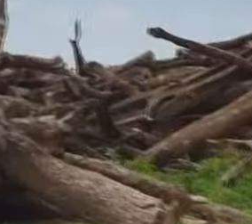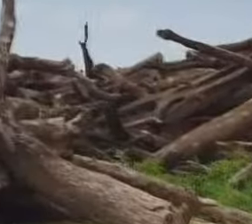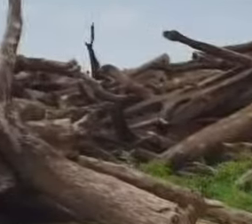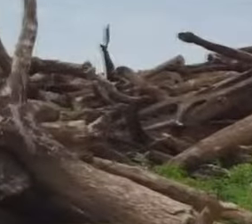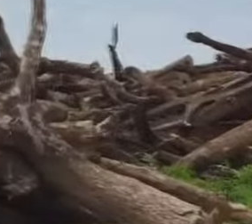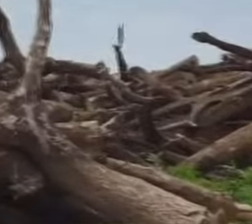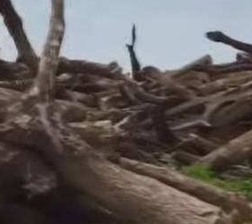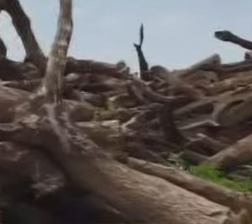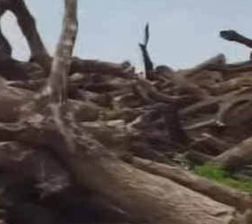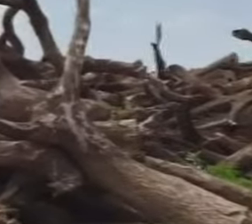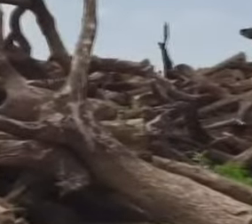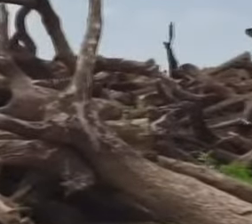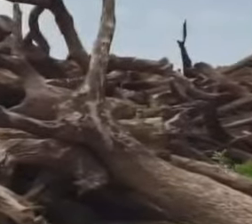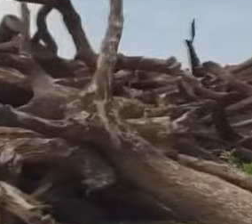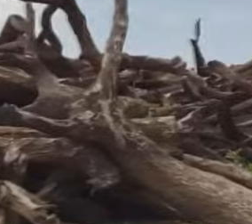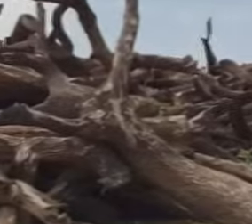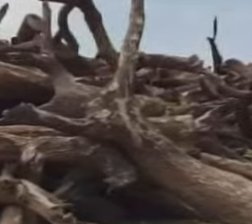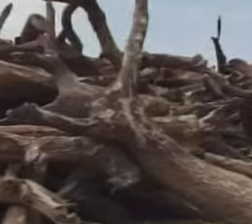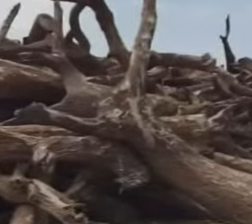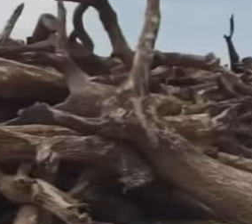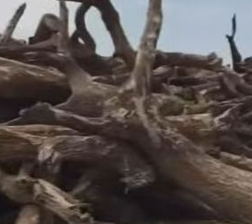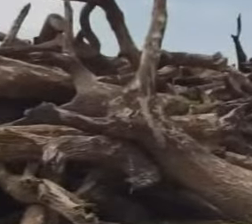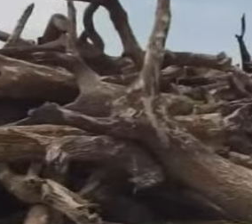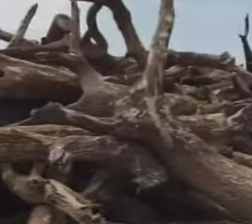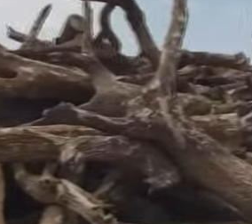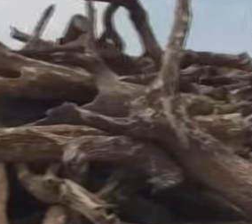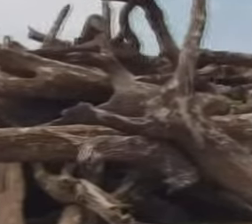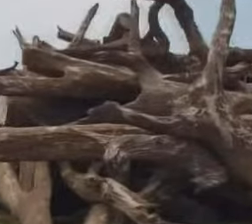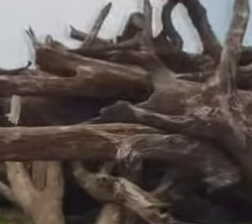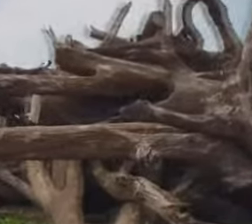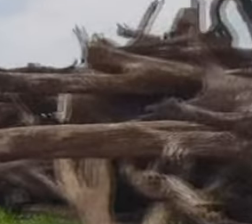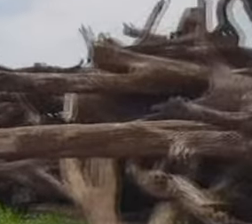Sunusuno, say, young. African